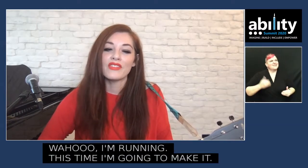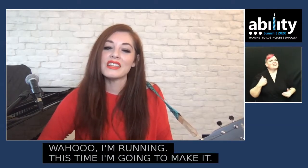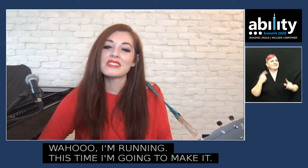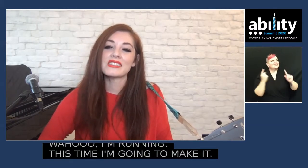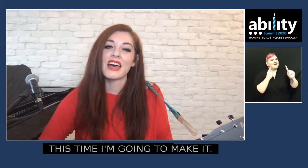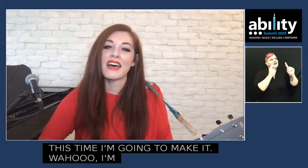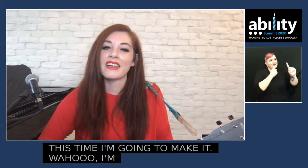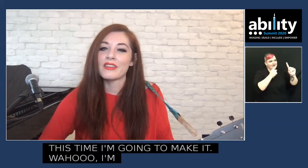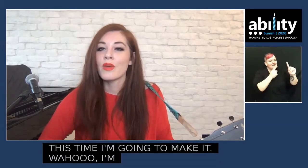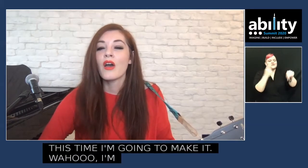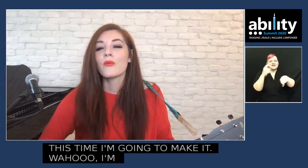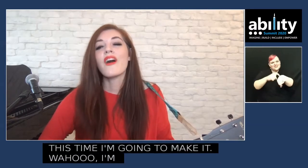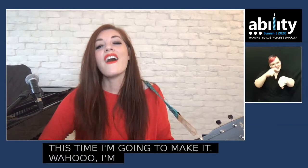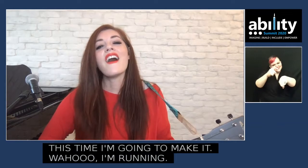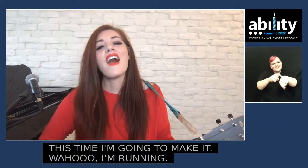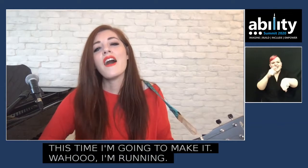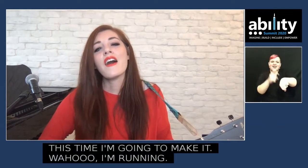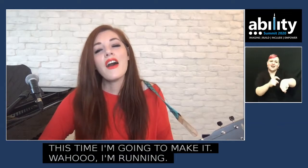time.